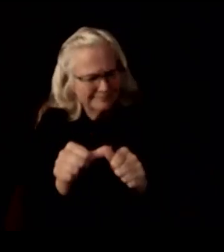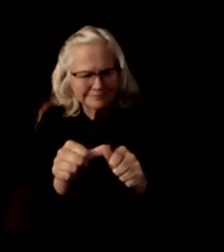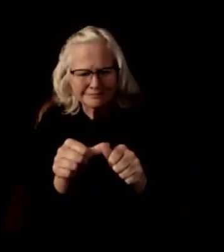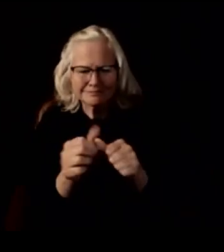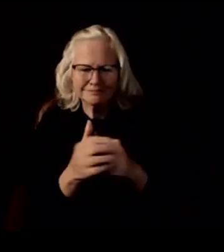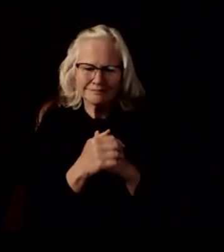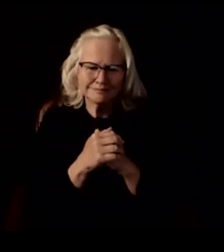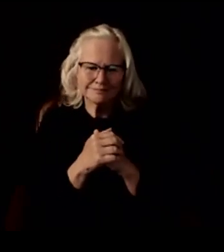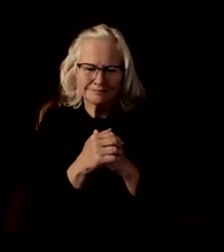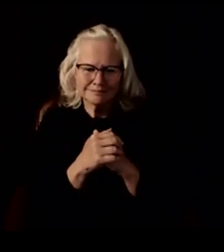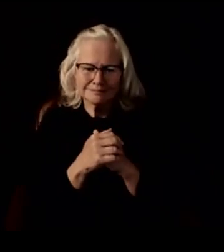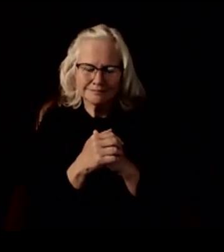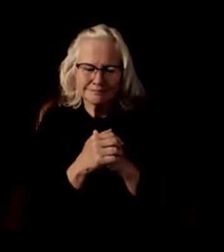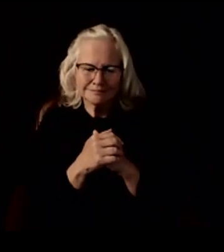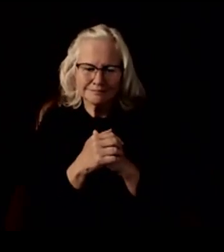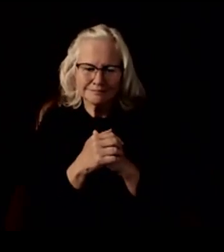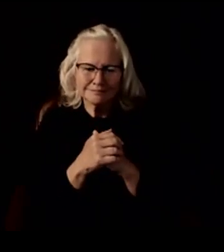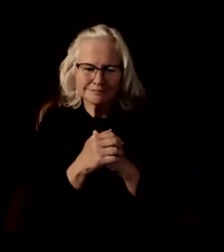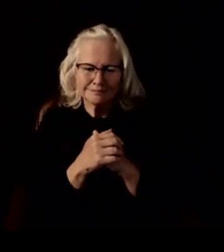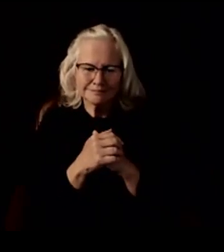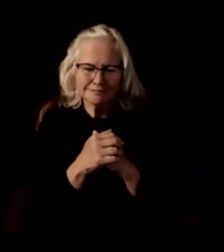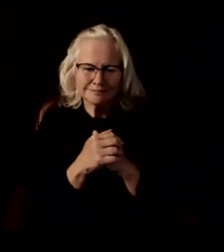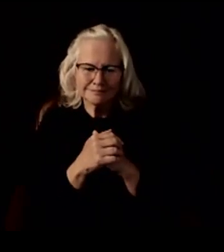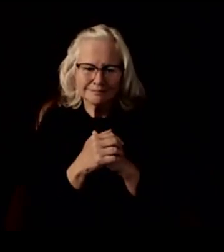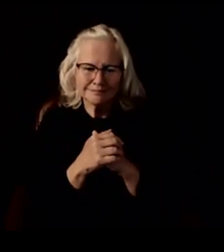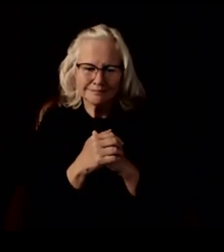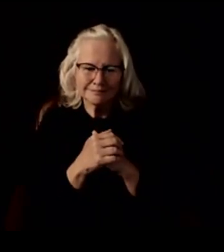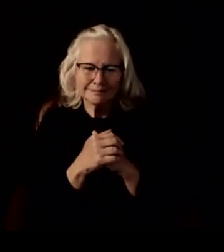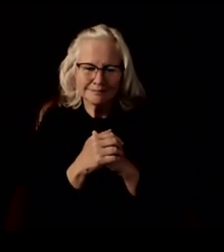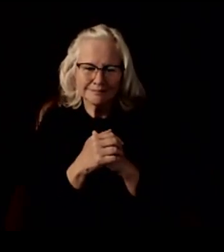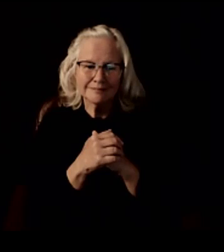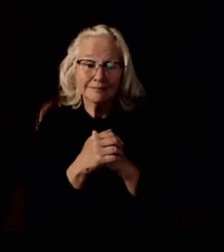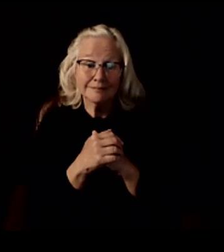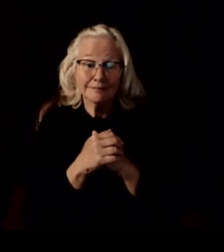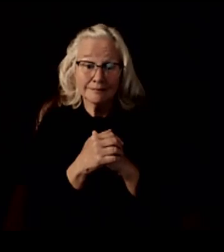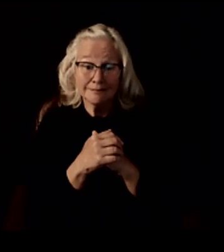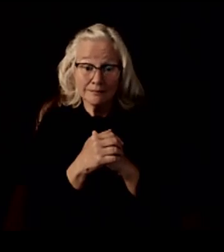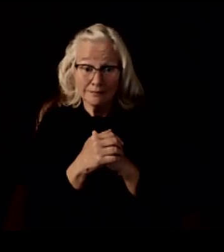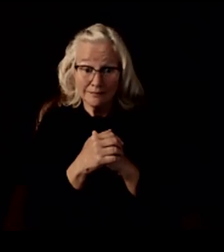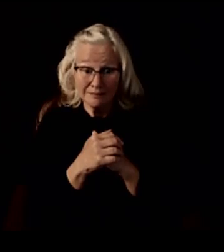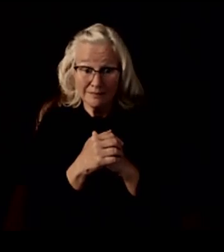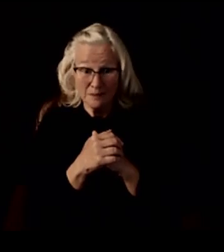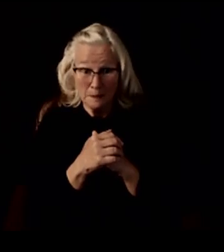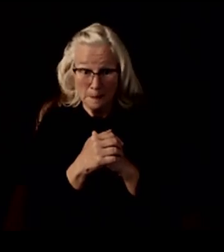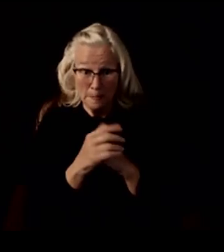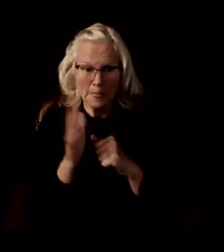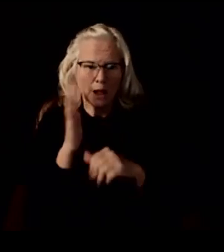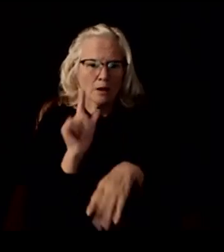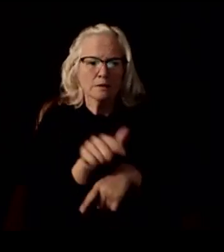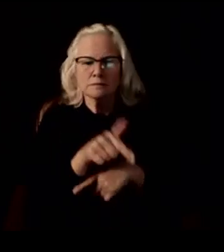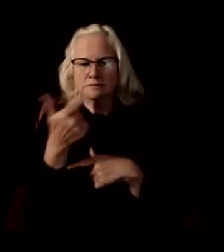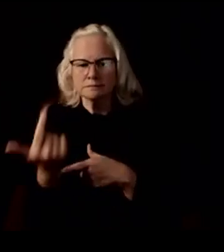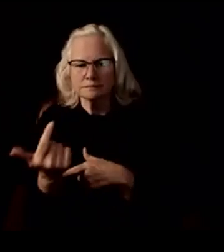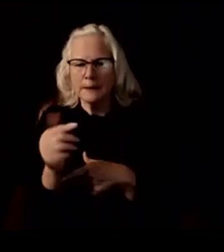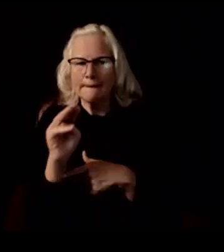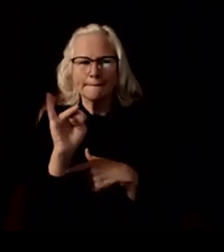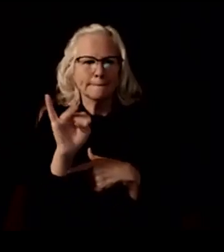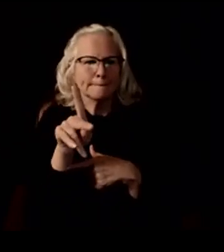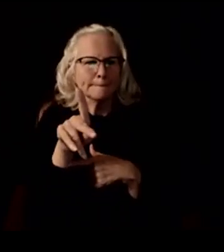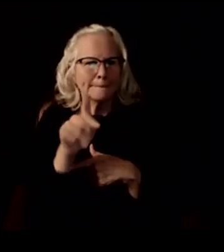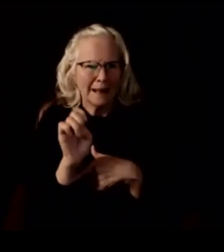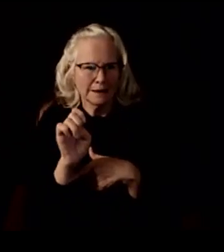or when in their communities. Thank you. And with that, I'll turn it back to Mike. Thanks, Chris.